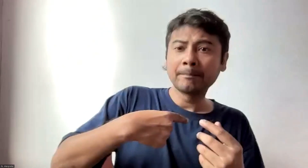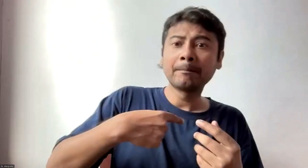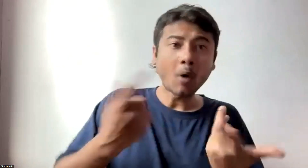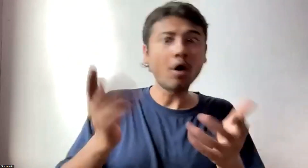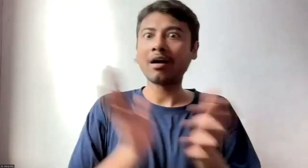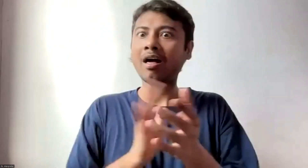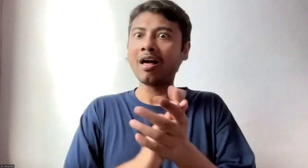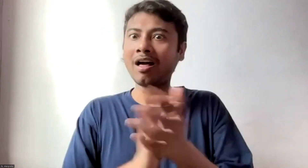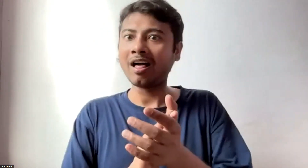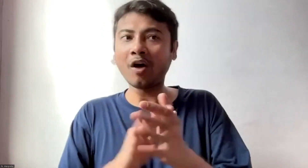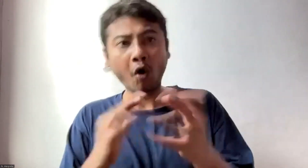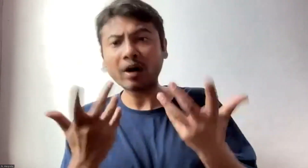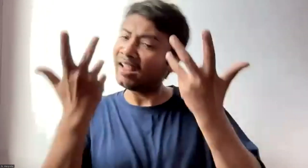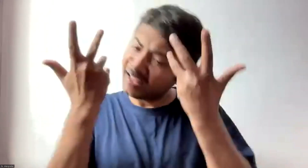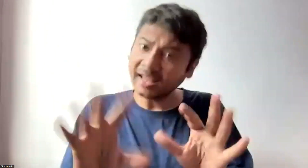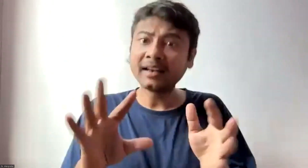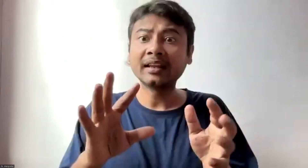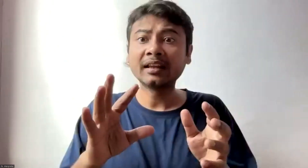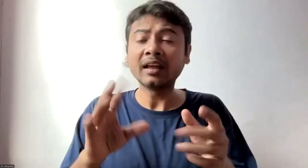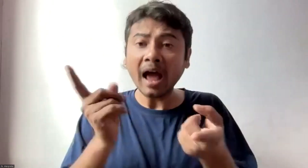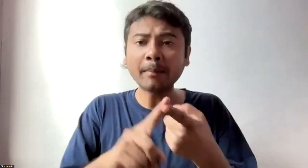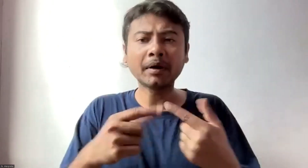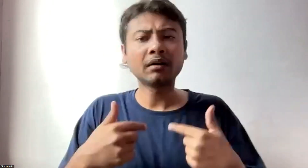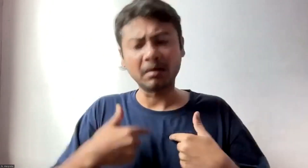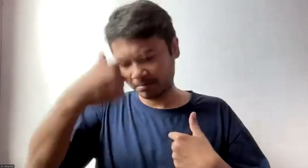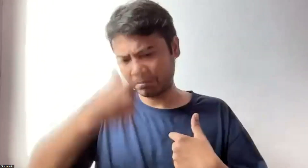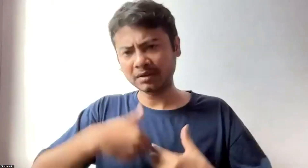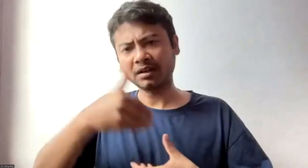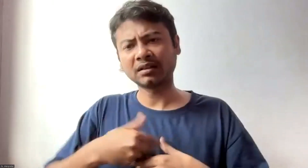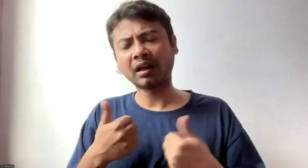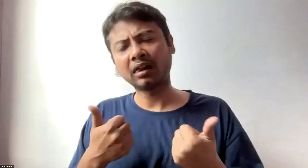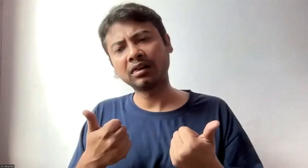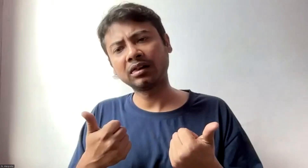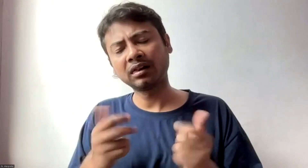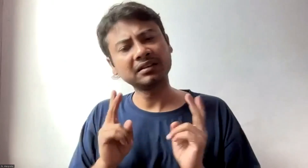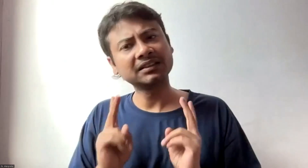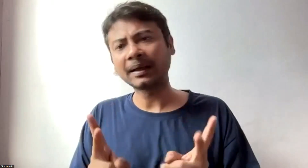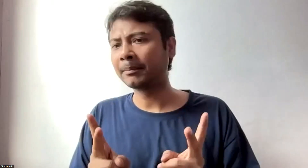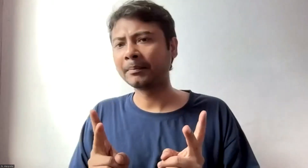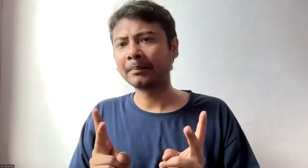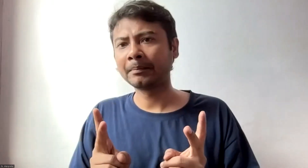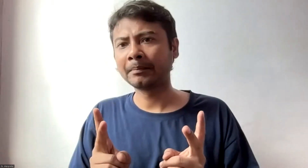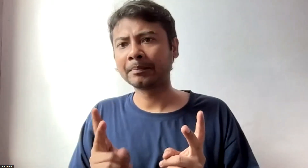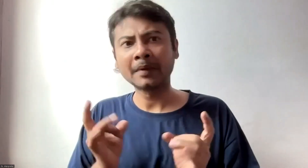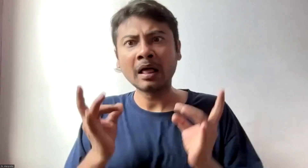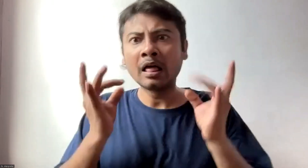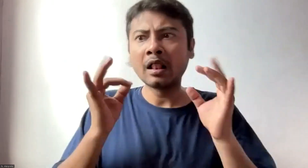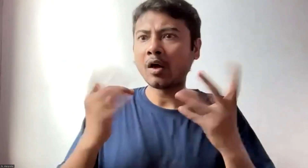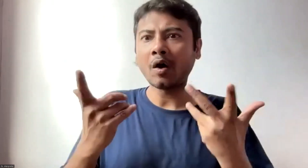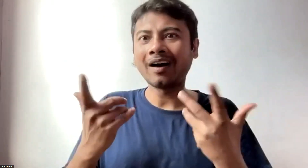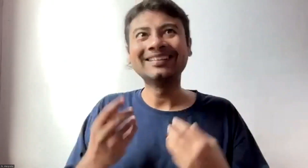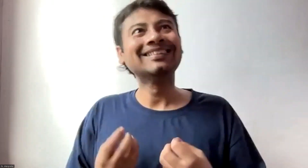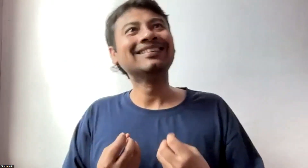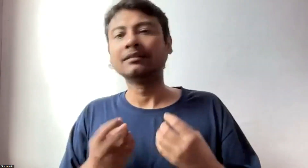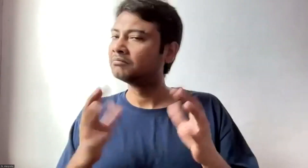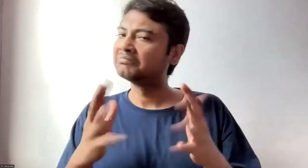is distress or sadness. He remains same in all situations. He deals equally with